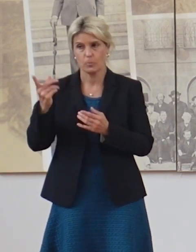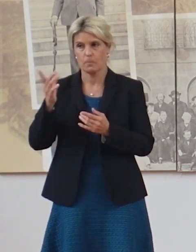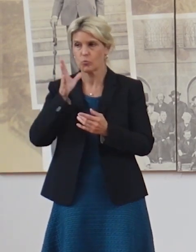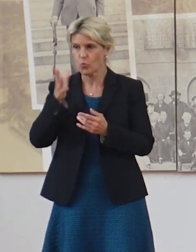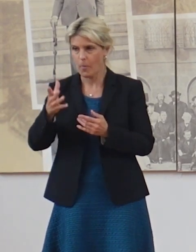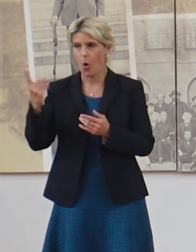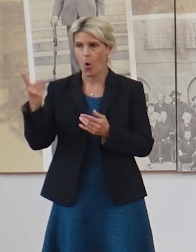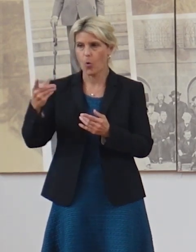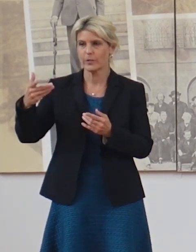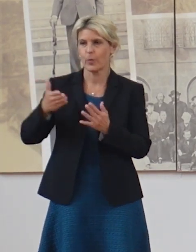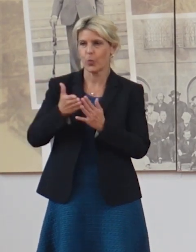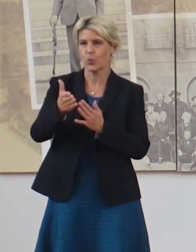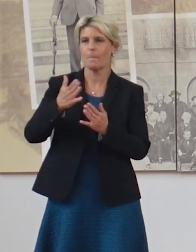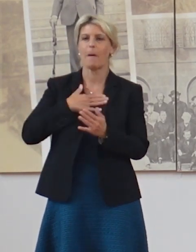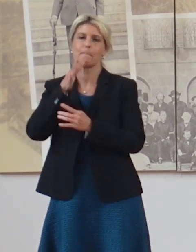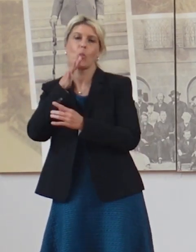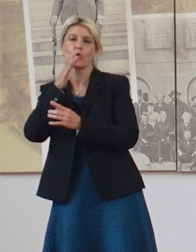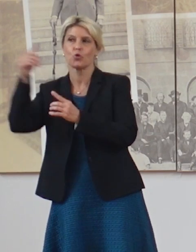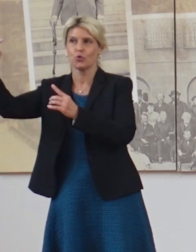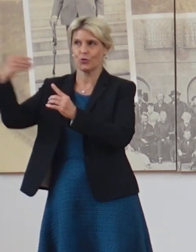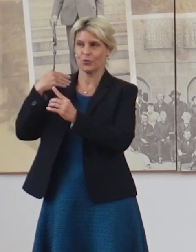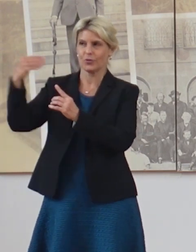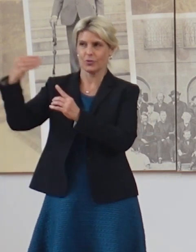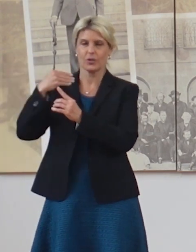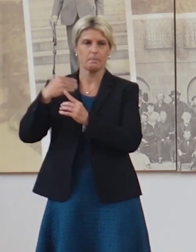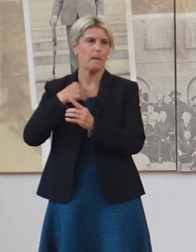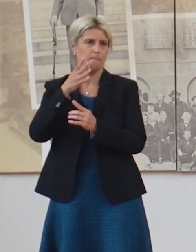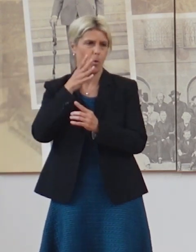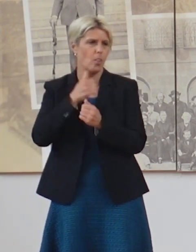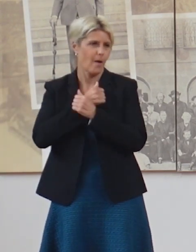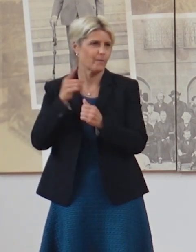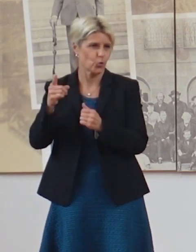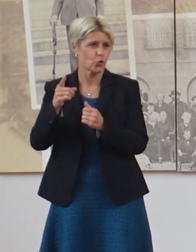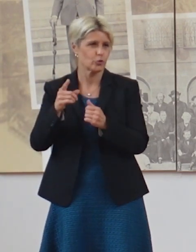my mother, who loved her so, so much as I do.